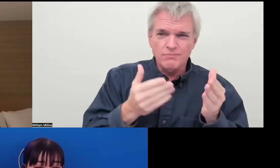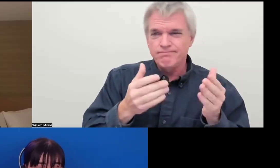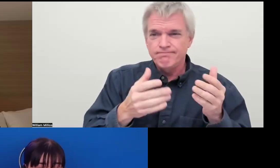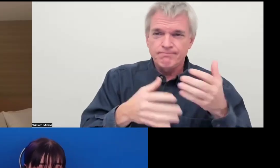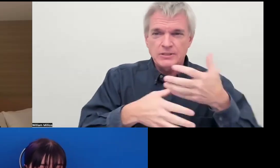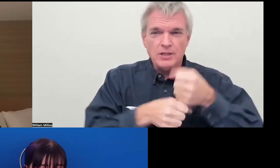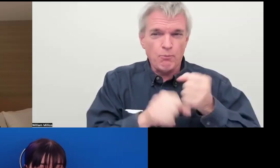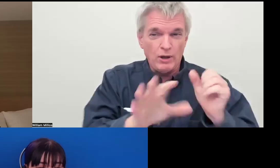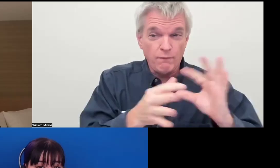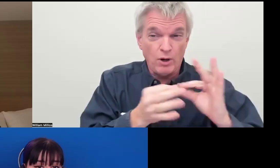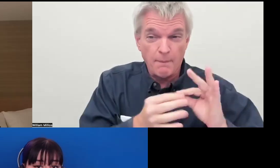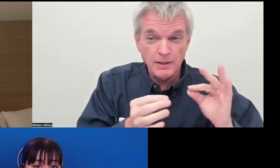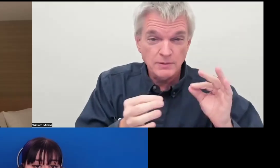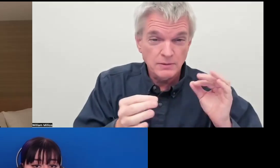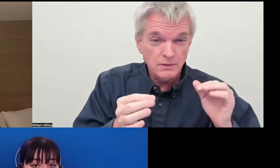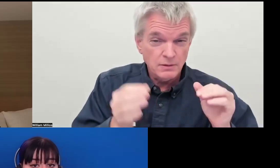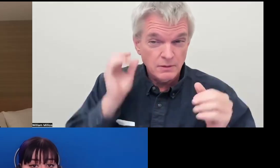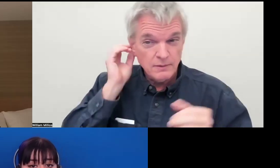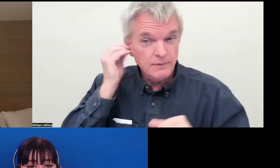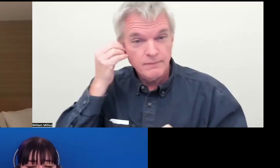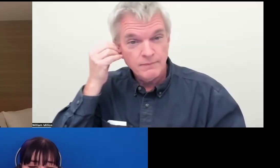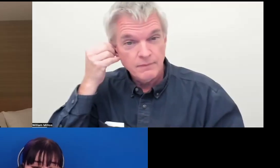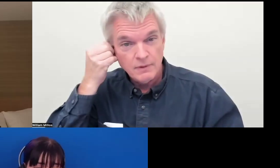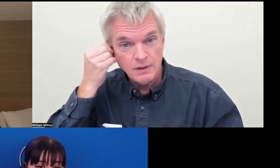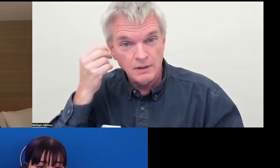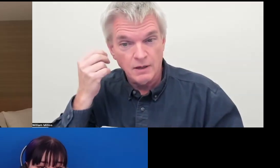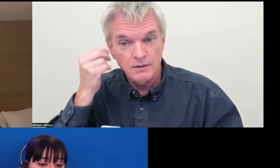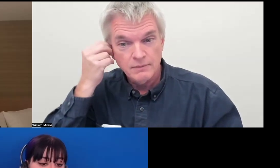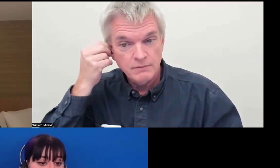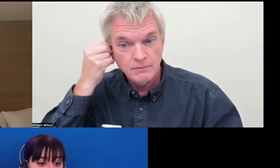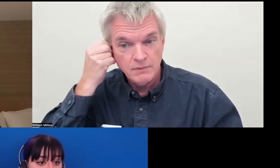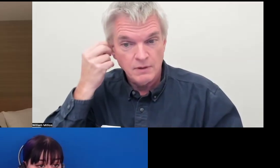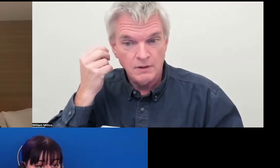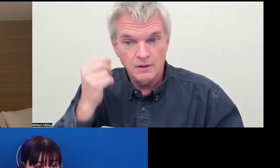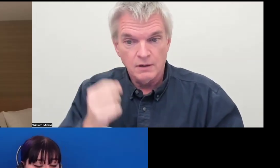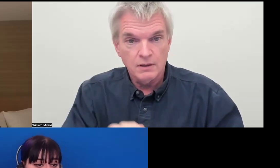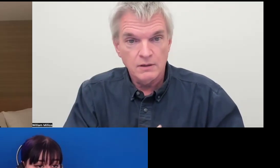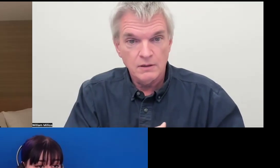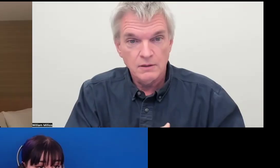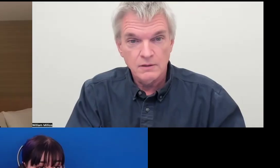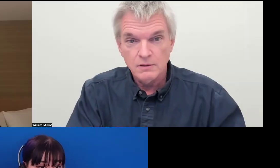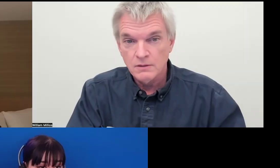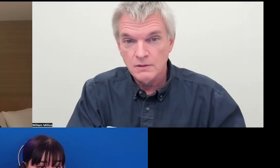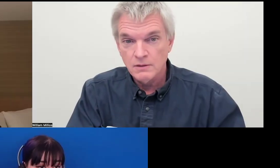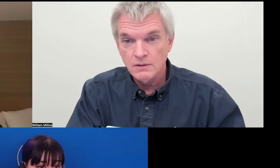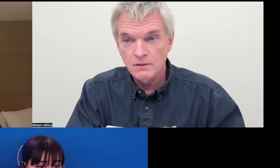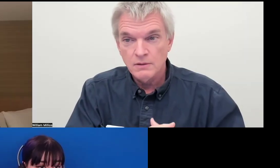legislation itself? I think it would be that's a pretty good summarization of your comment, as I understand it,